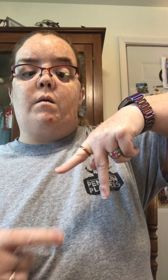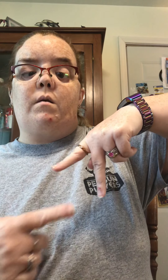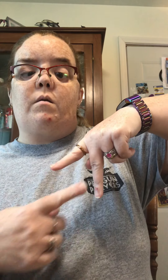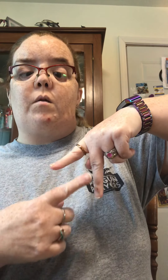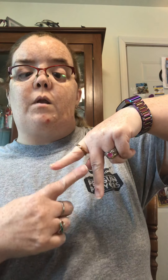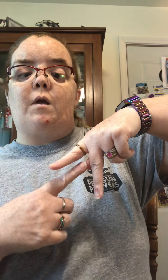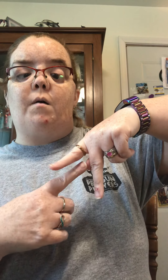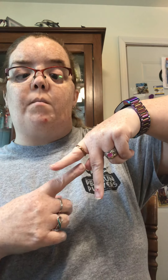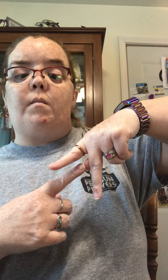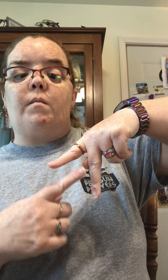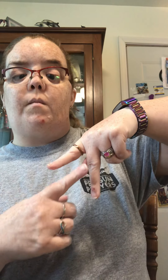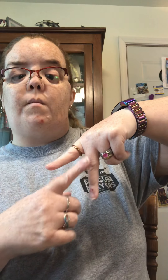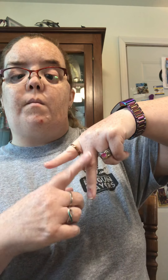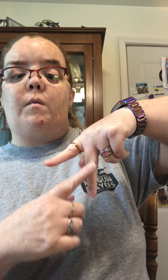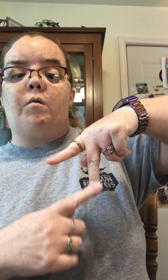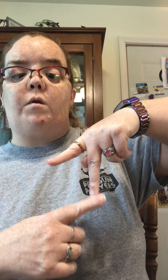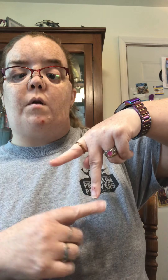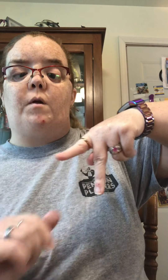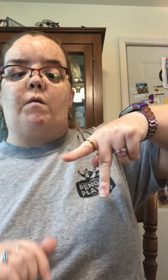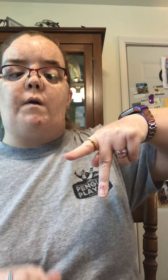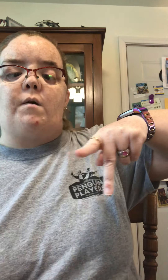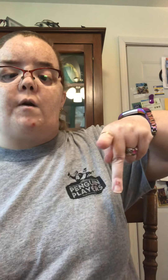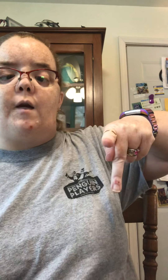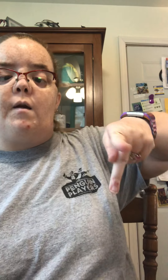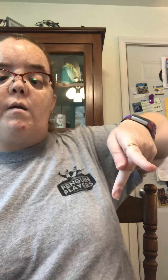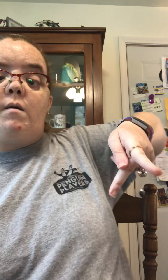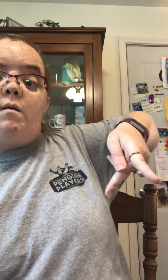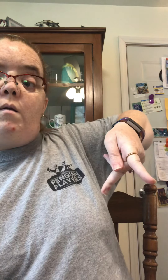So the thumb goes to the middle finger again.